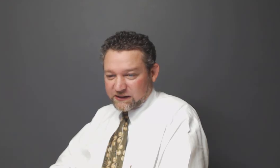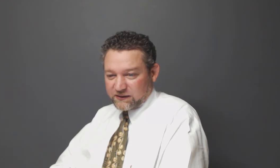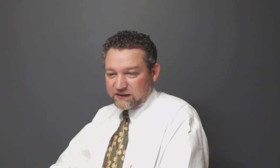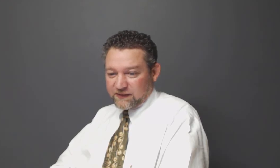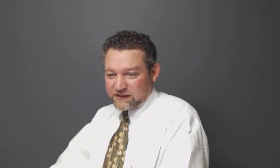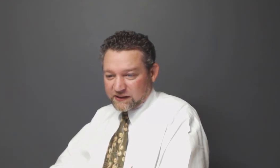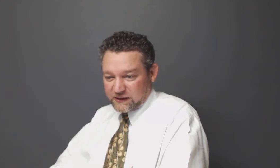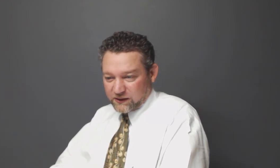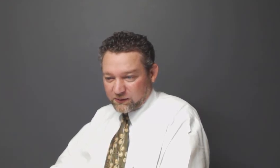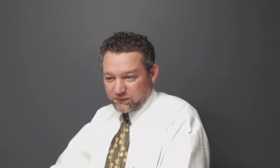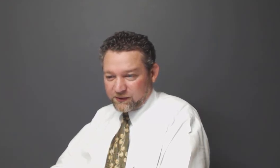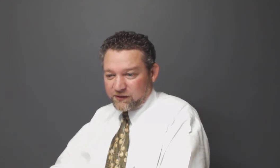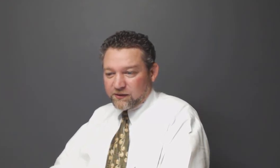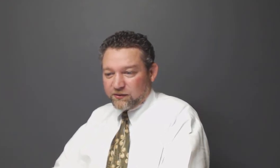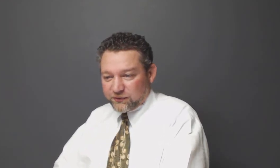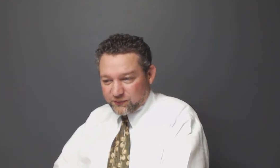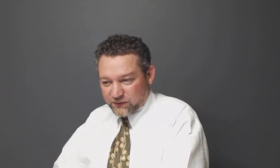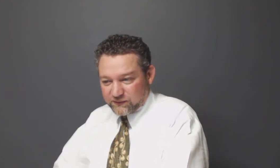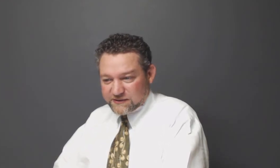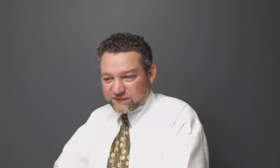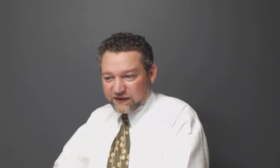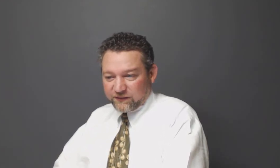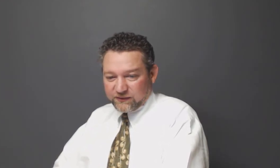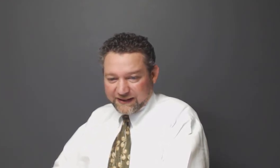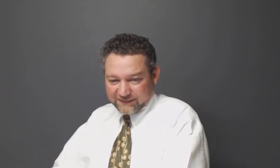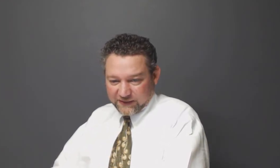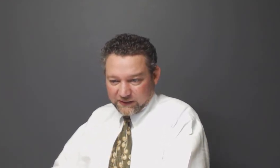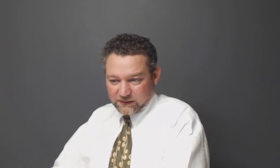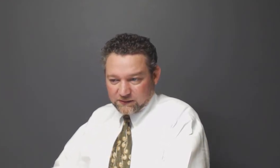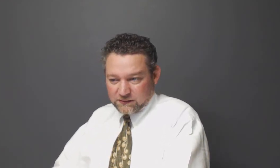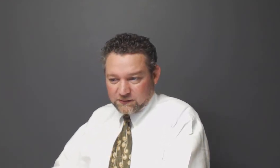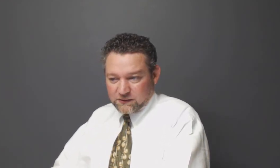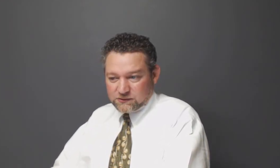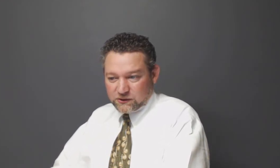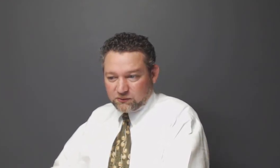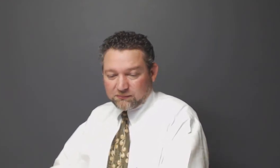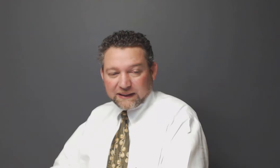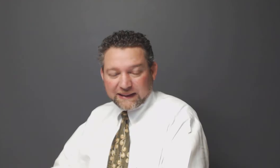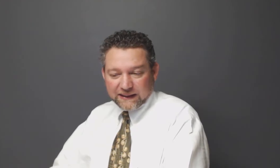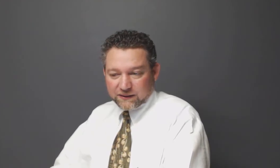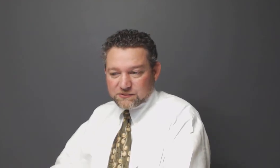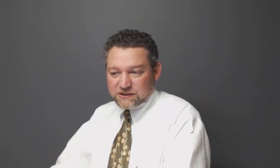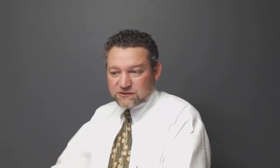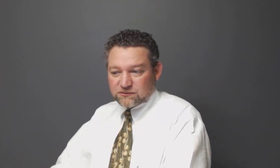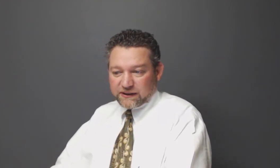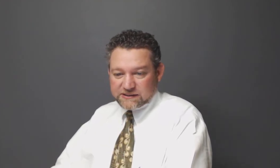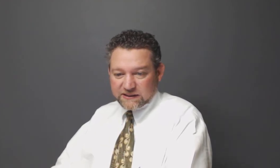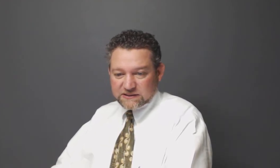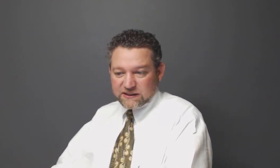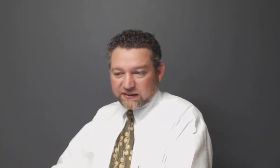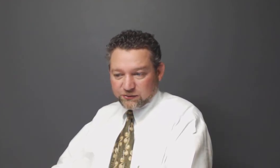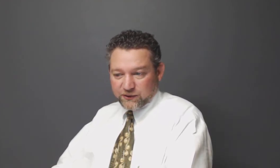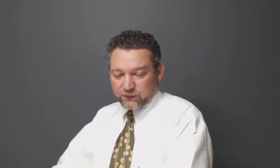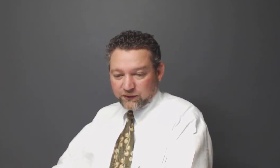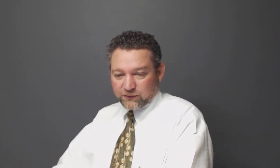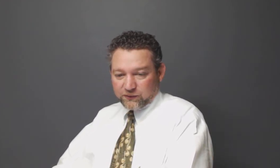shall give unto him the throne of his father David." So, millennium, Jesus Christ gets that throne, the throne